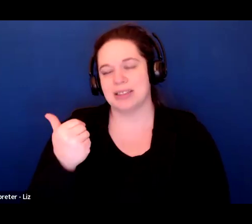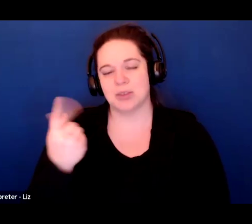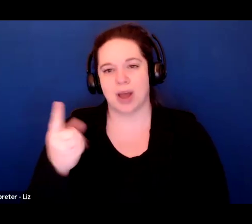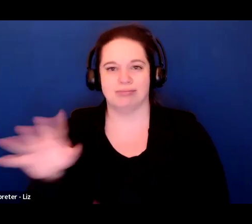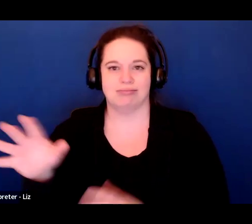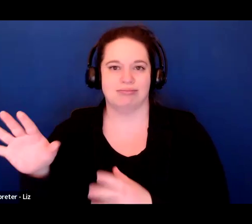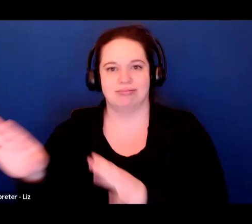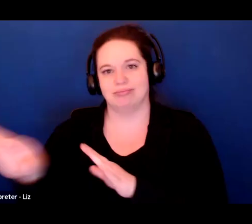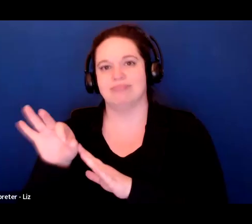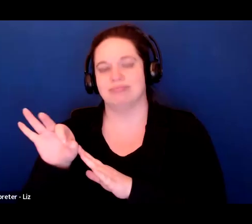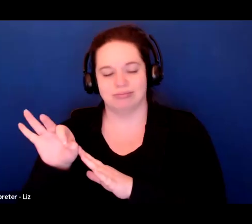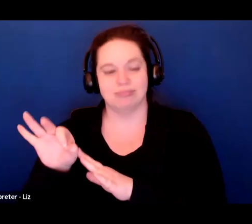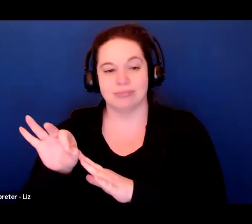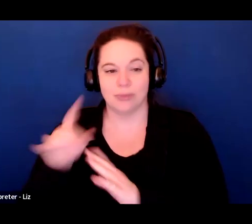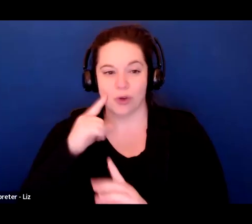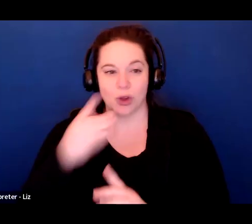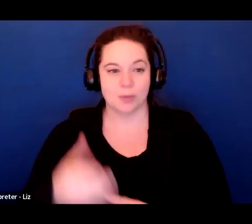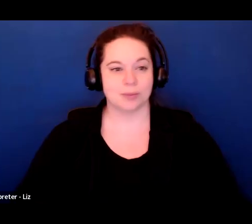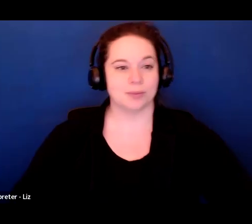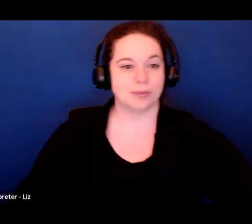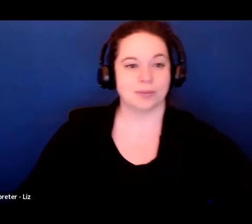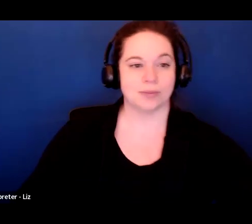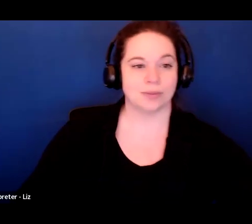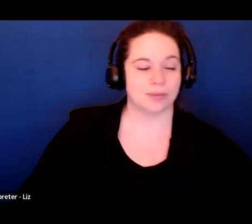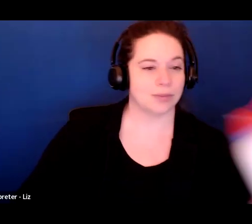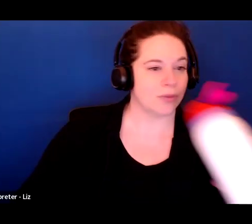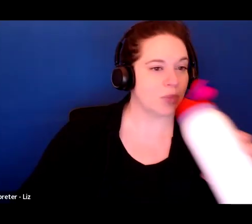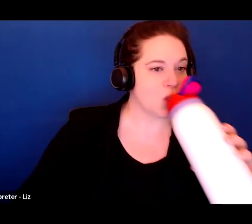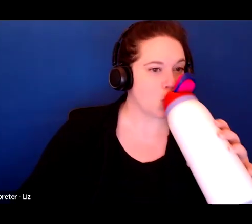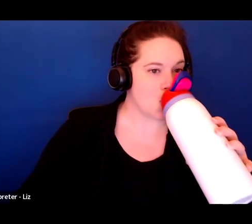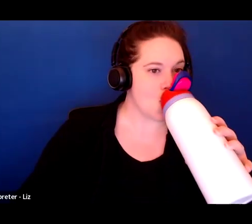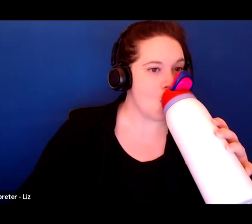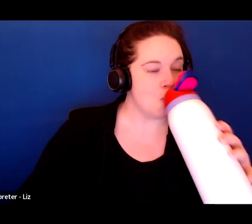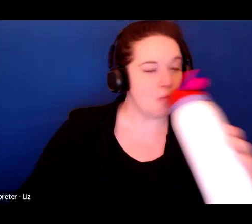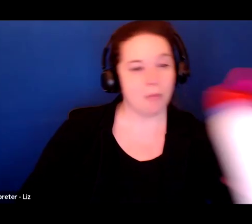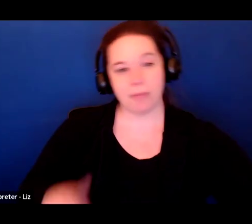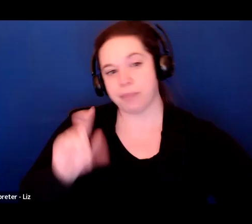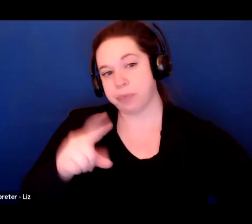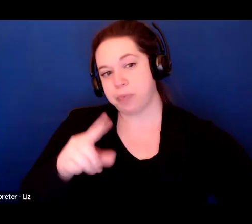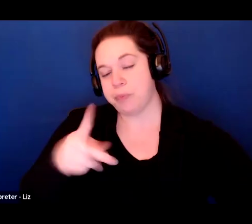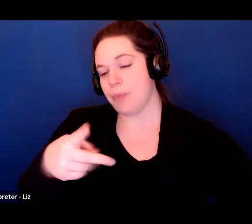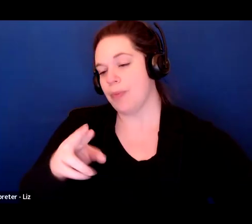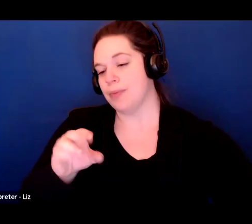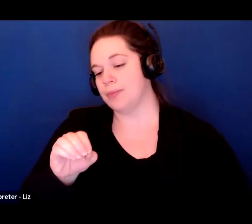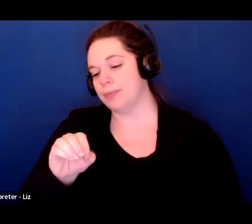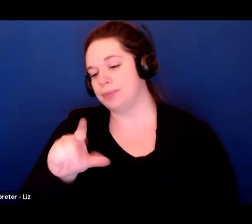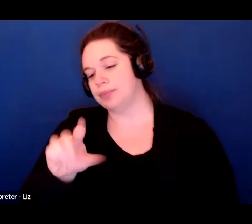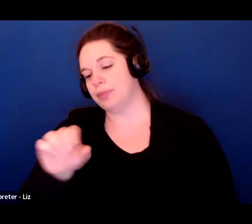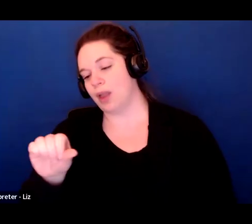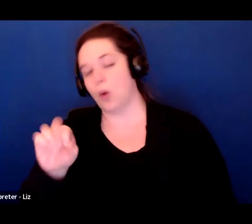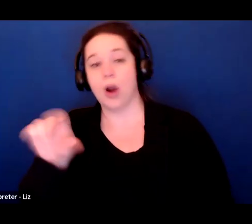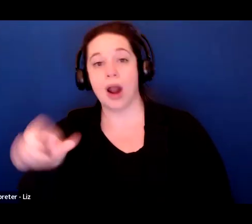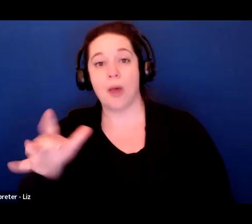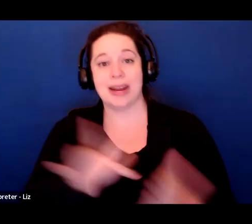one for you. And then somebody's asking, is Prolia or other medications being used for